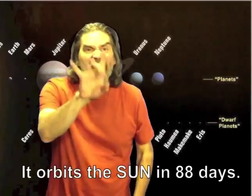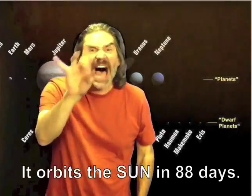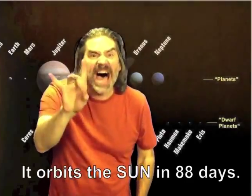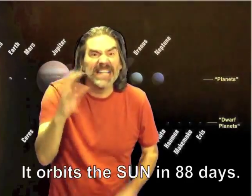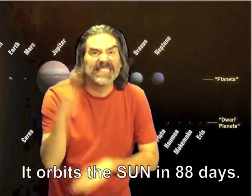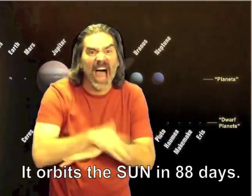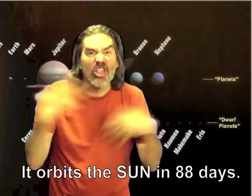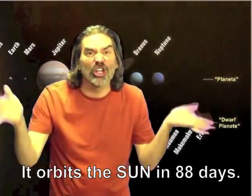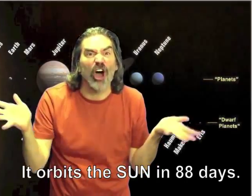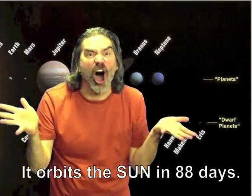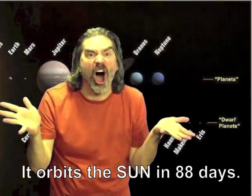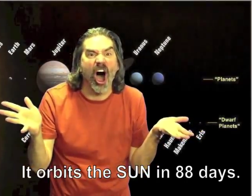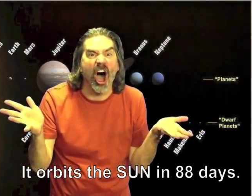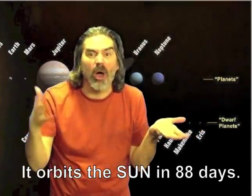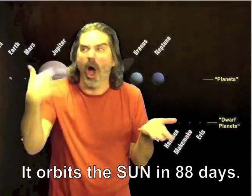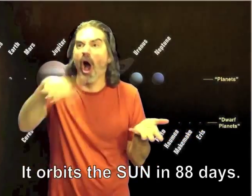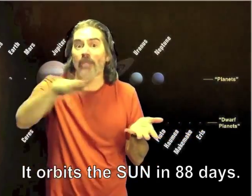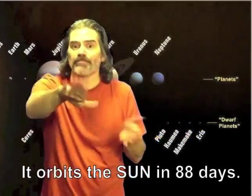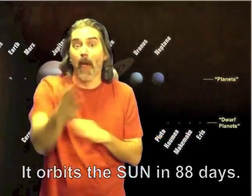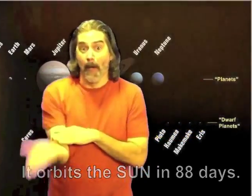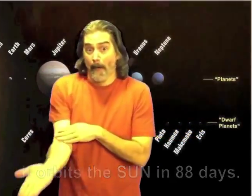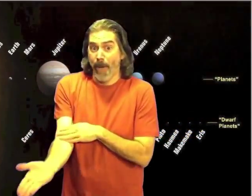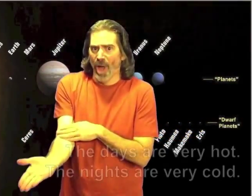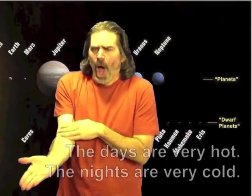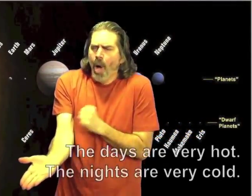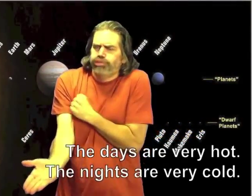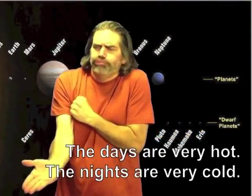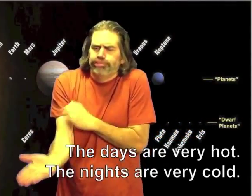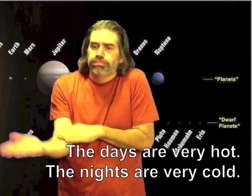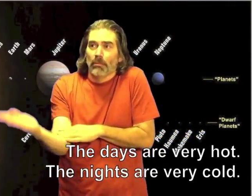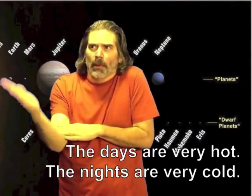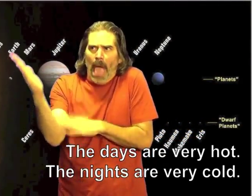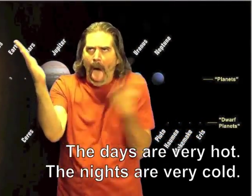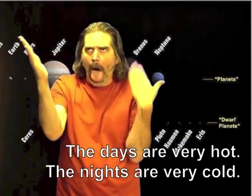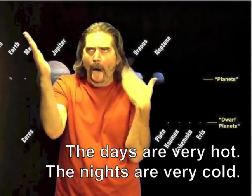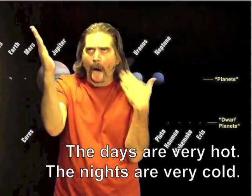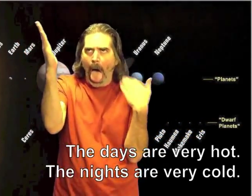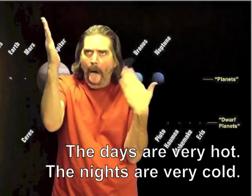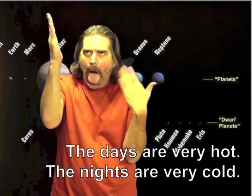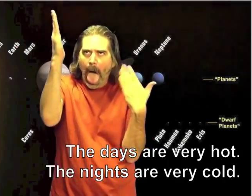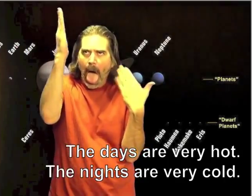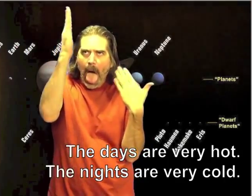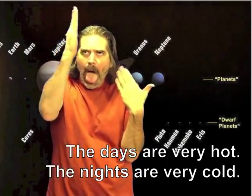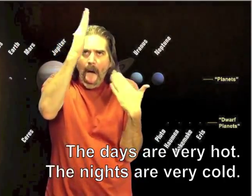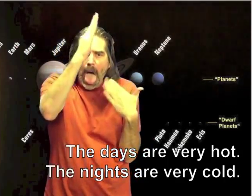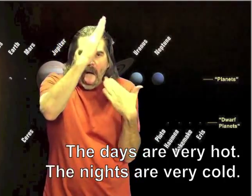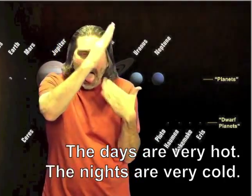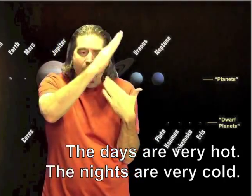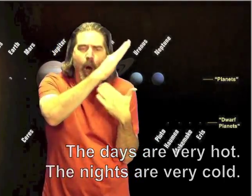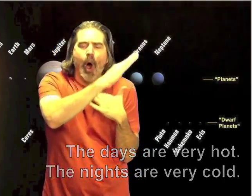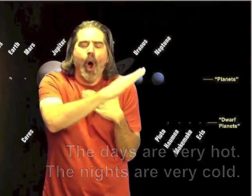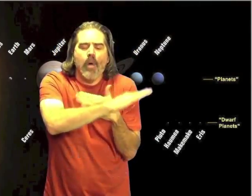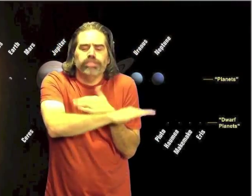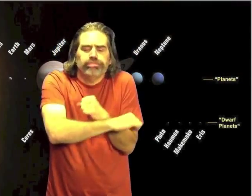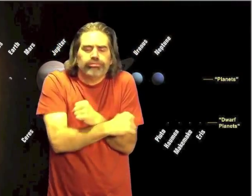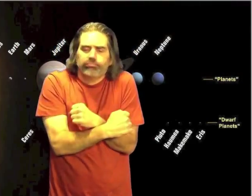the sun in 88 days. The days are very hot, and the nights are very